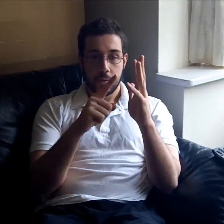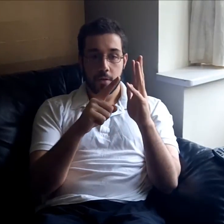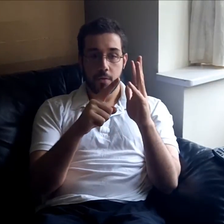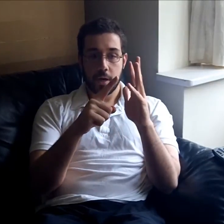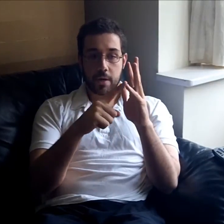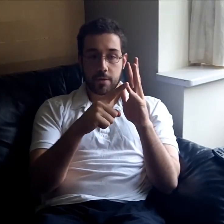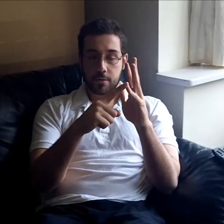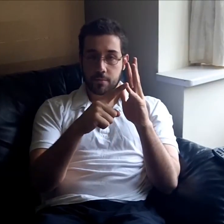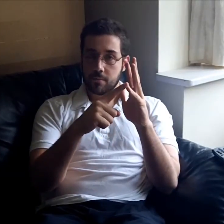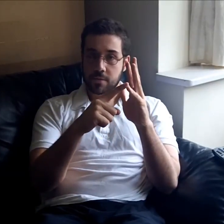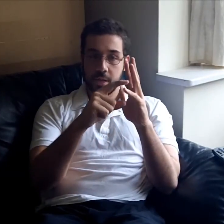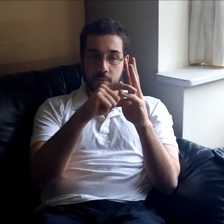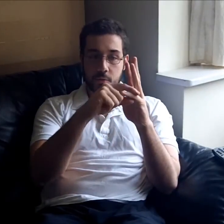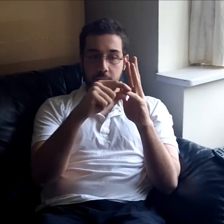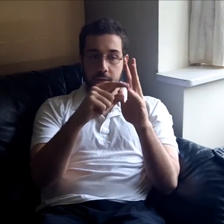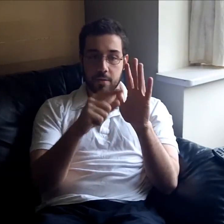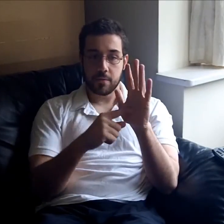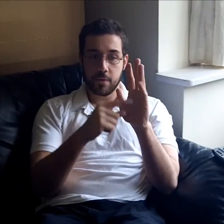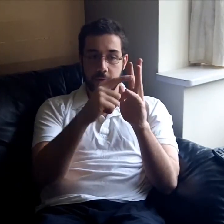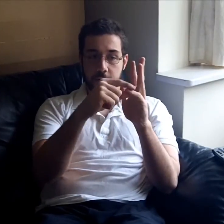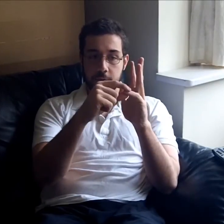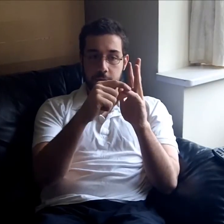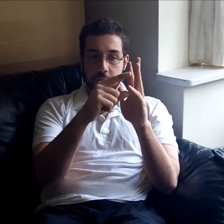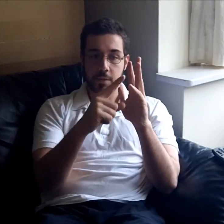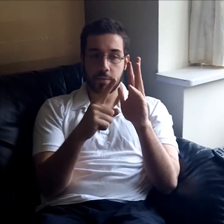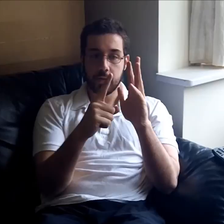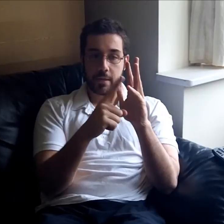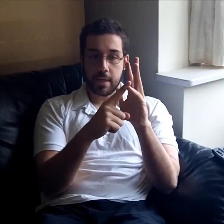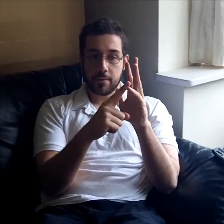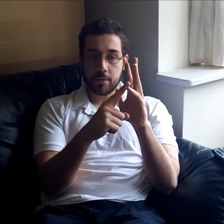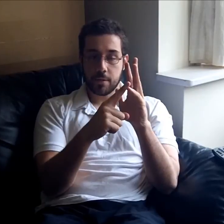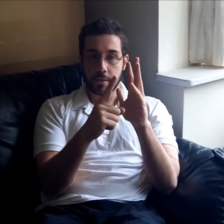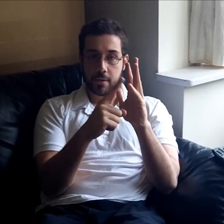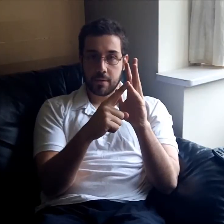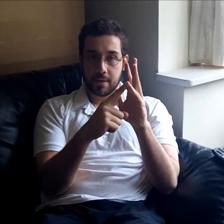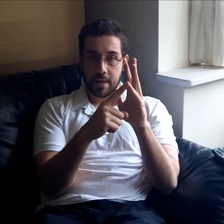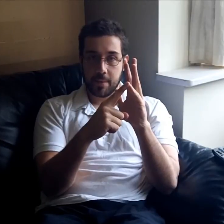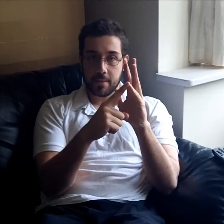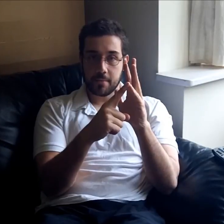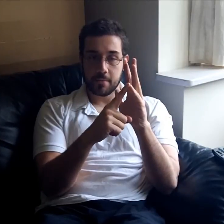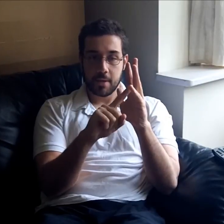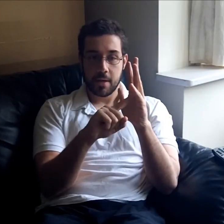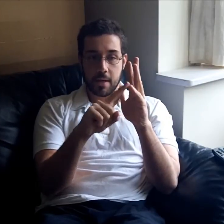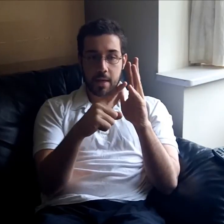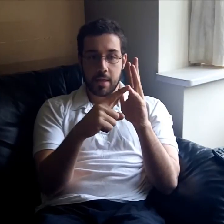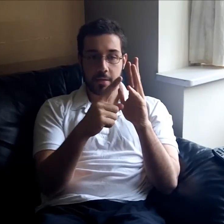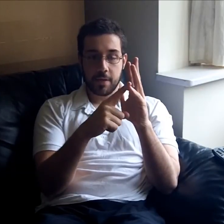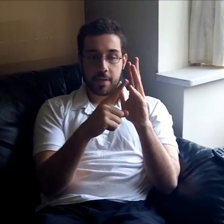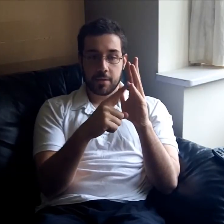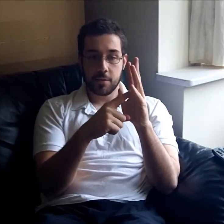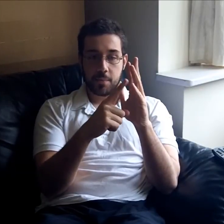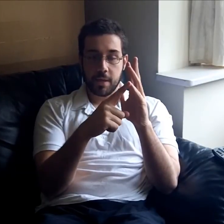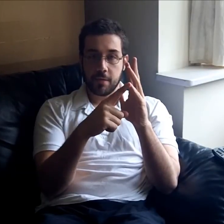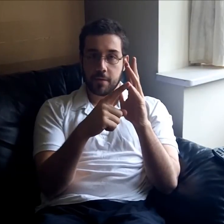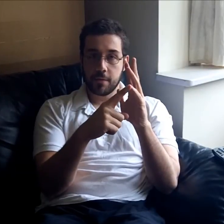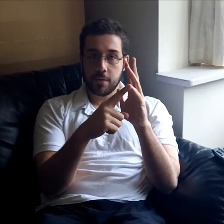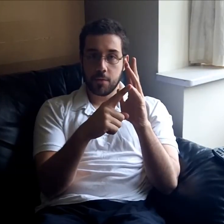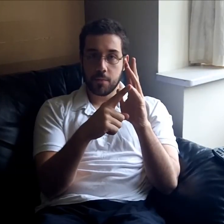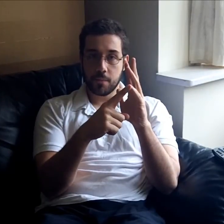U, guys, same as always, 45 degrees, this one leans out, tap it. Index finger to pinky finger for U.